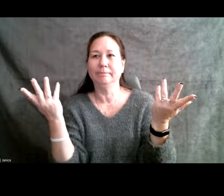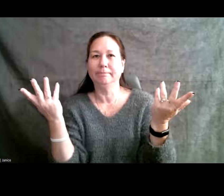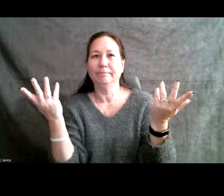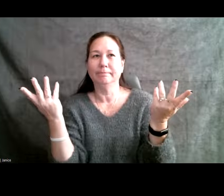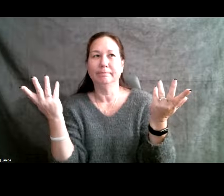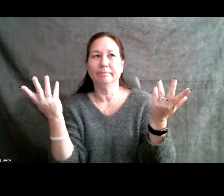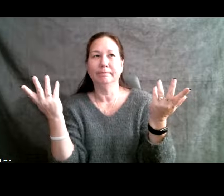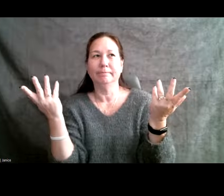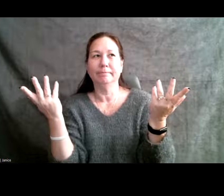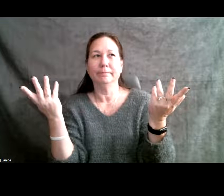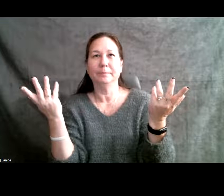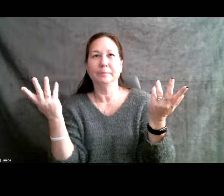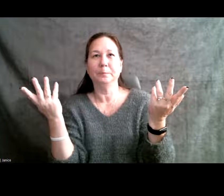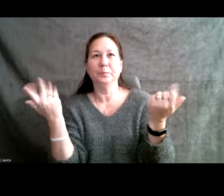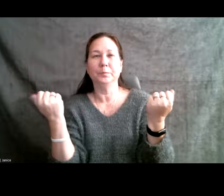ways in which